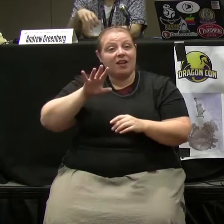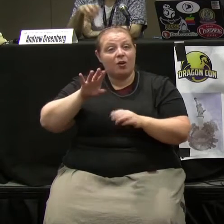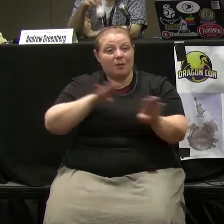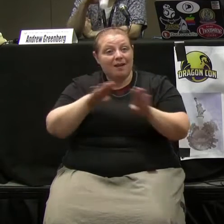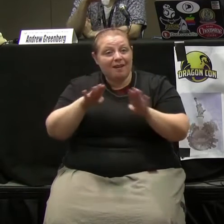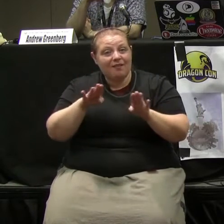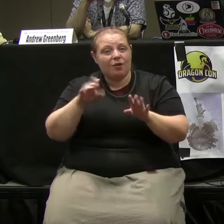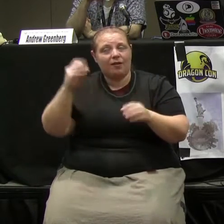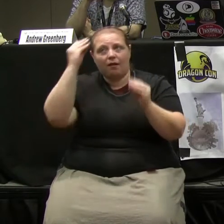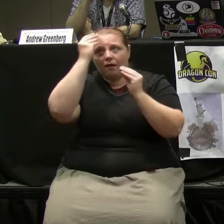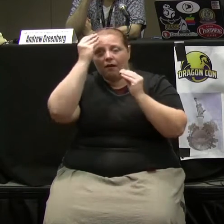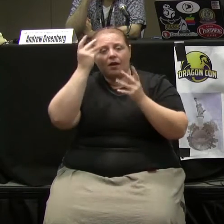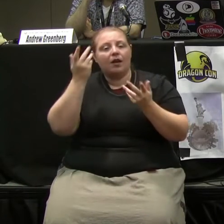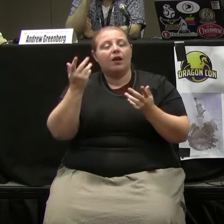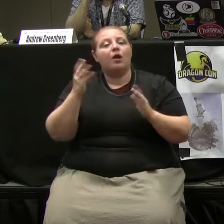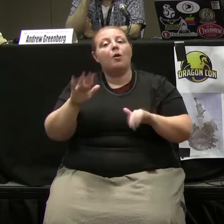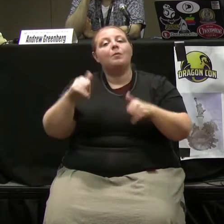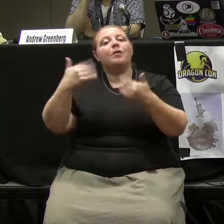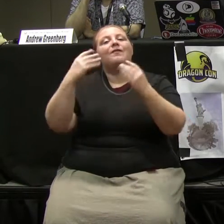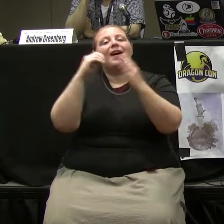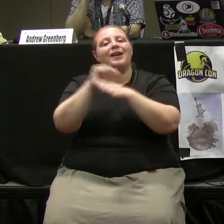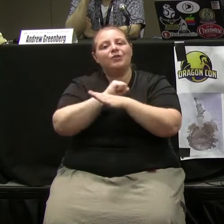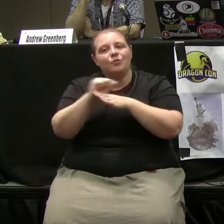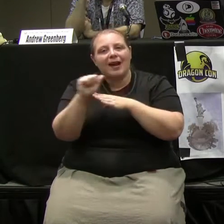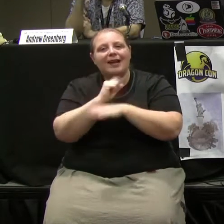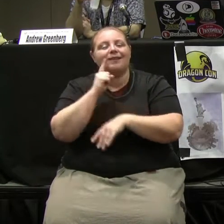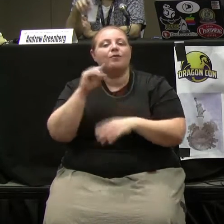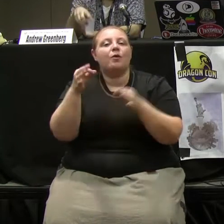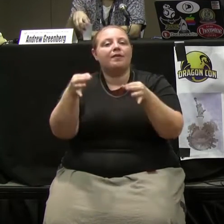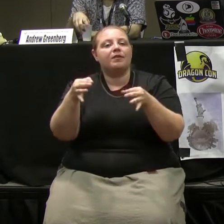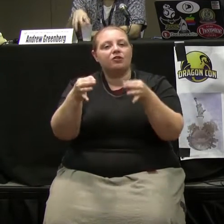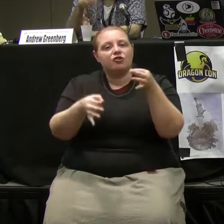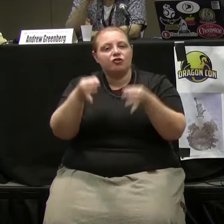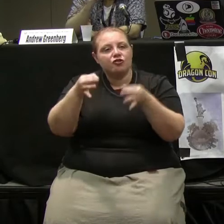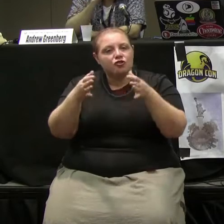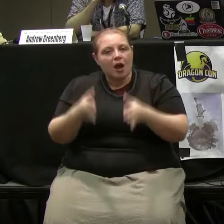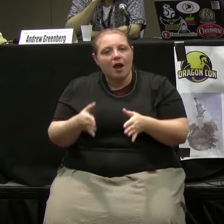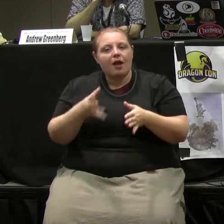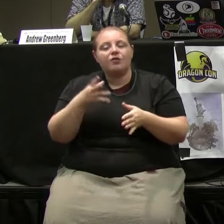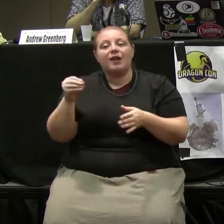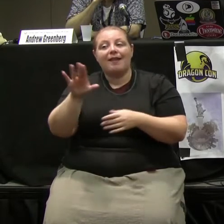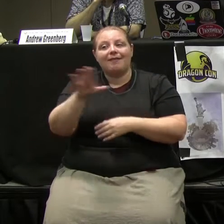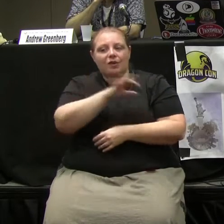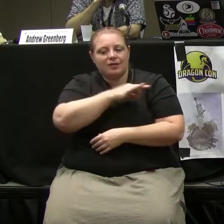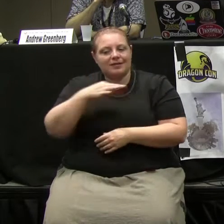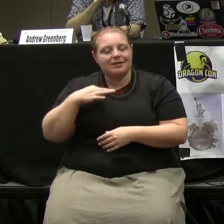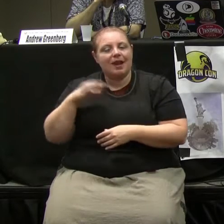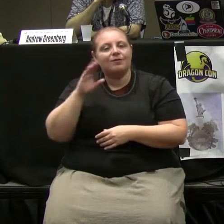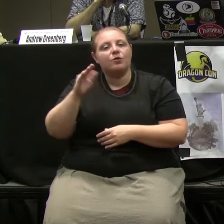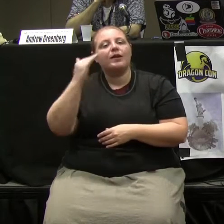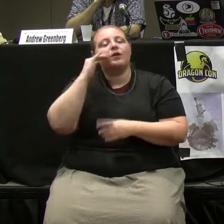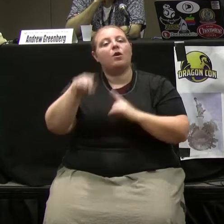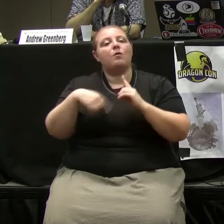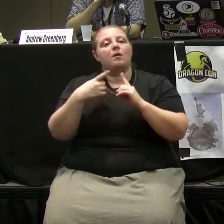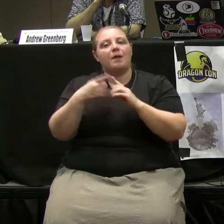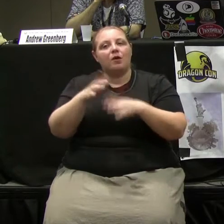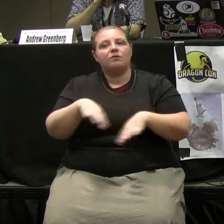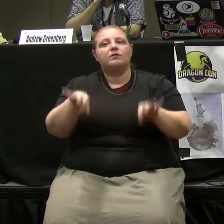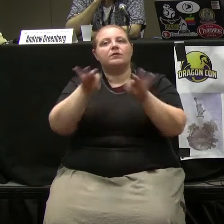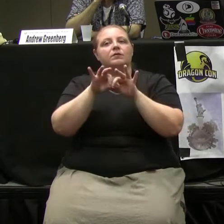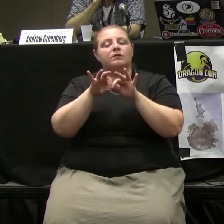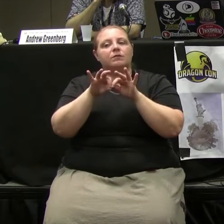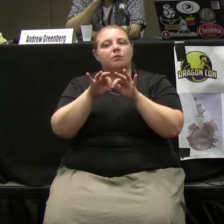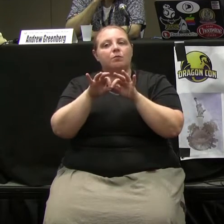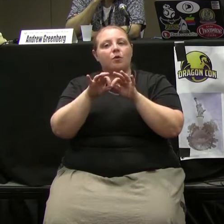Providing CLEs, providing training for judges and their staff members to educate them on these key issues that are they're going to be deciding down the